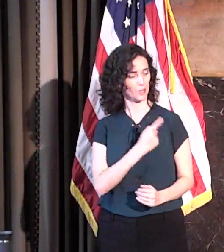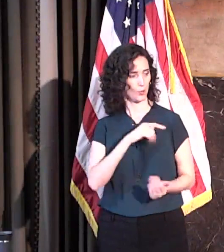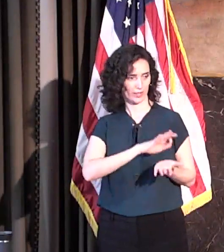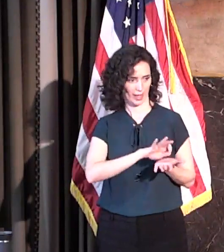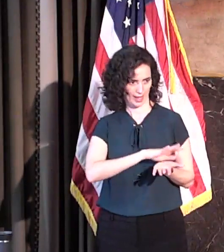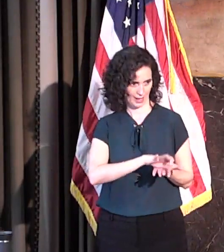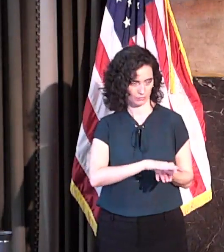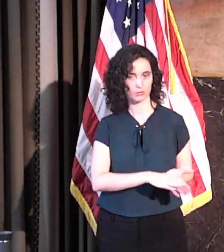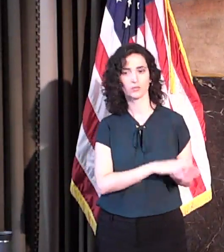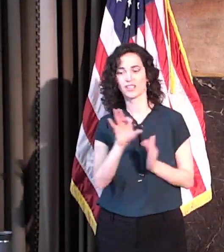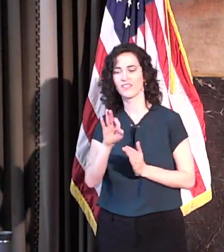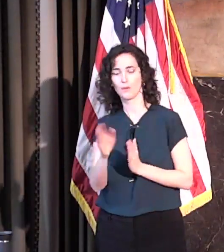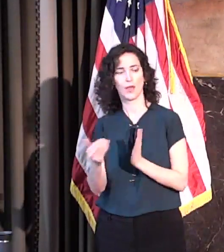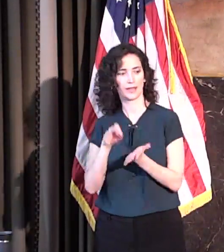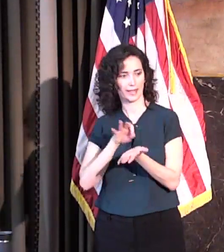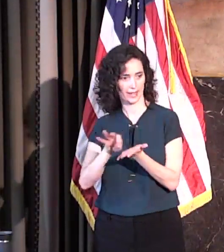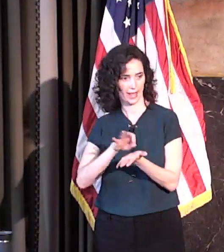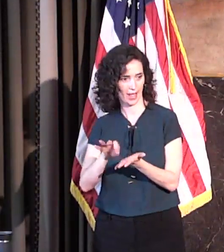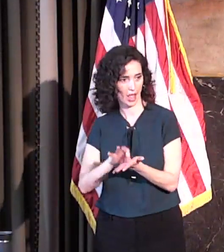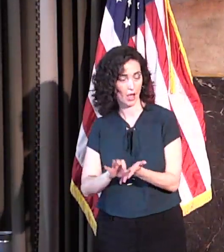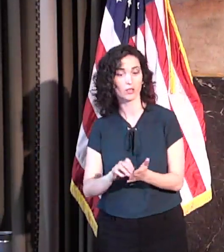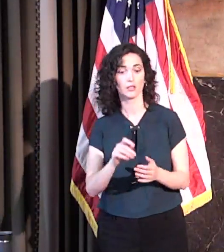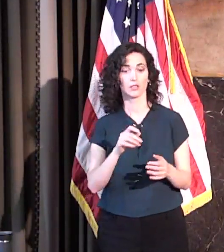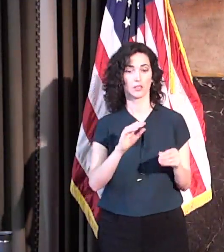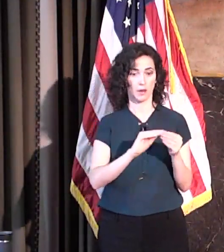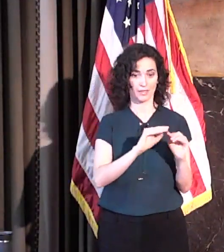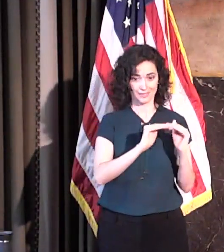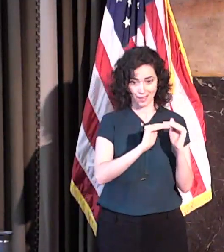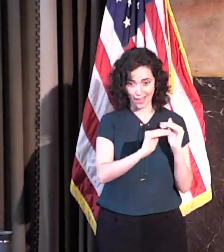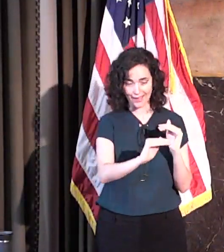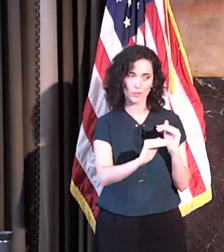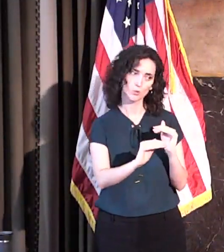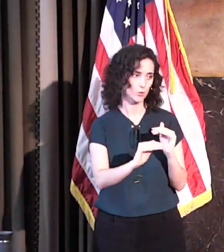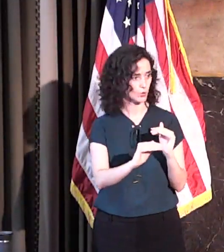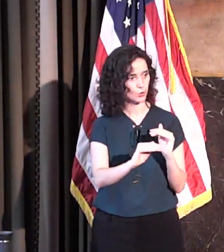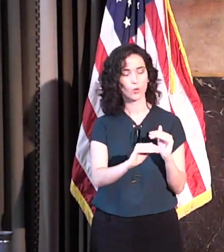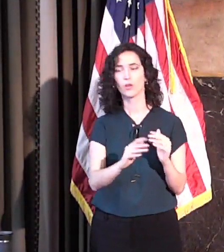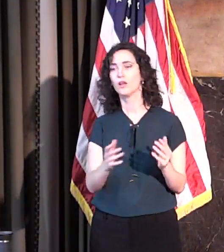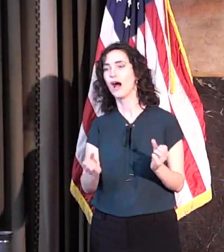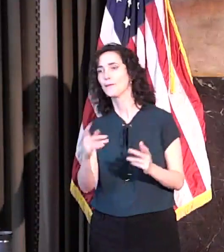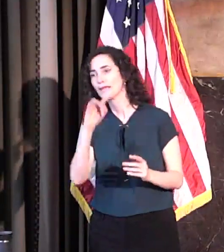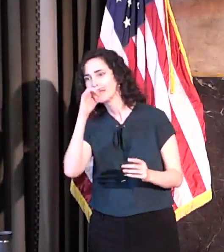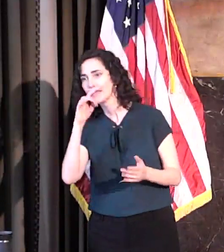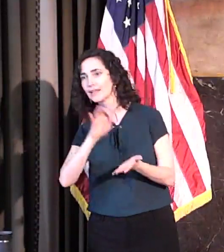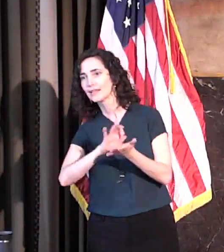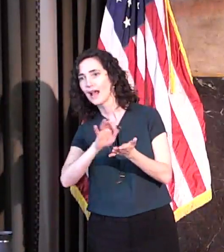in February, I believe. There are always fluctuations that are greater than the amount of kids that we're talking about.